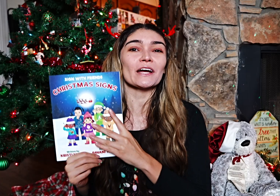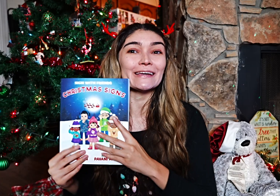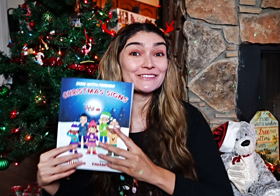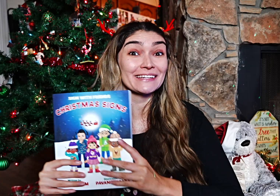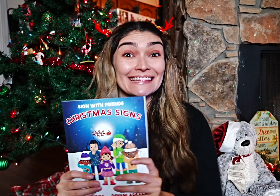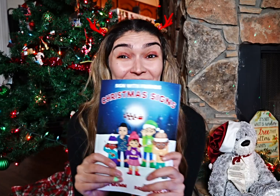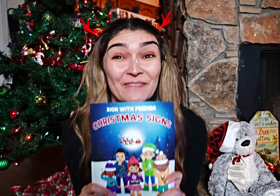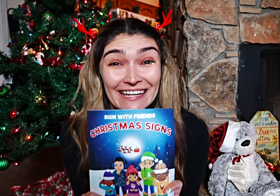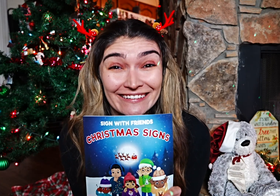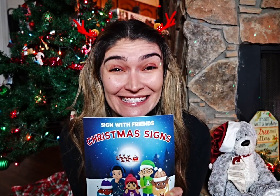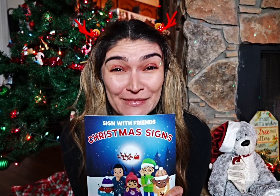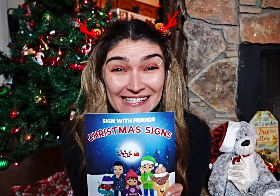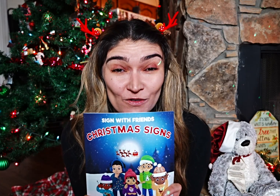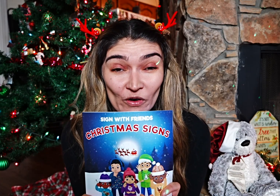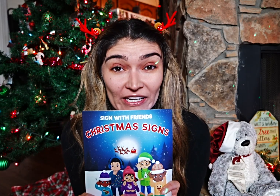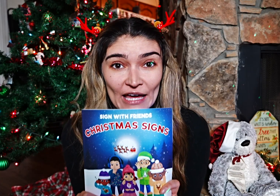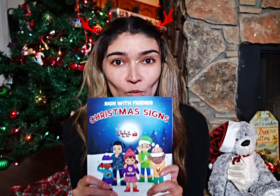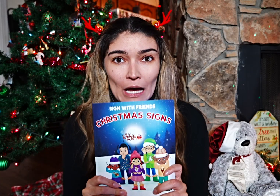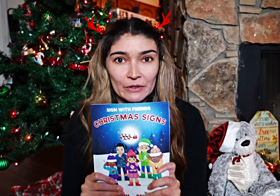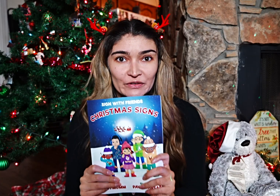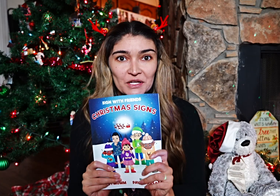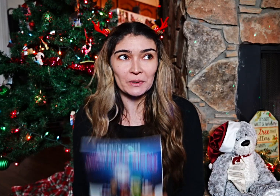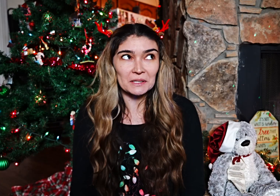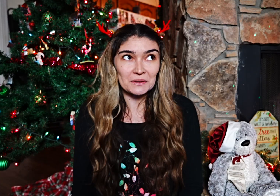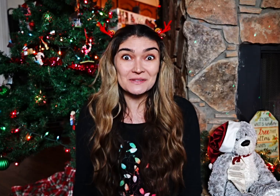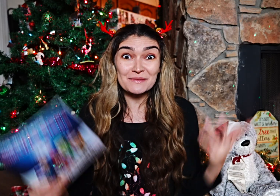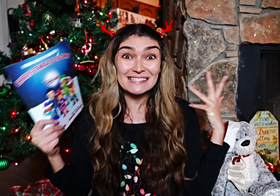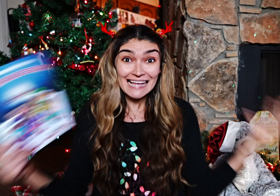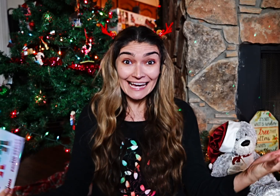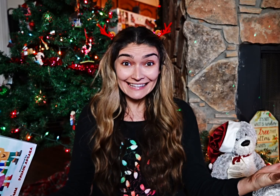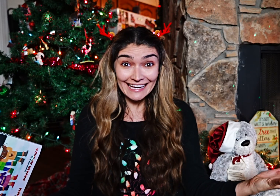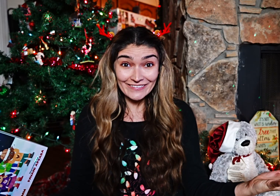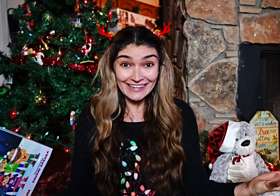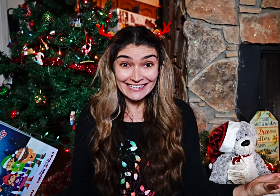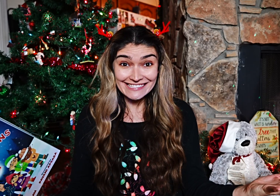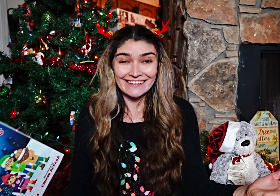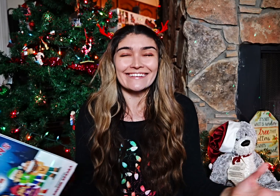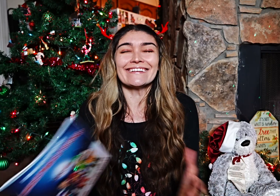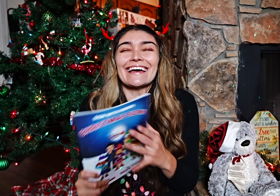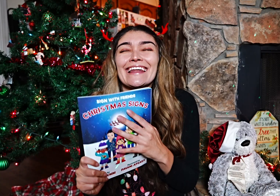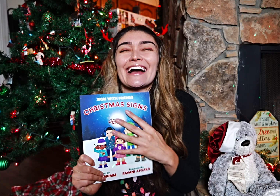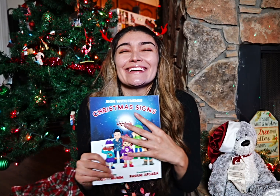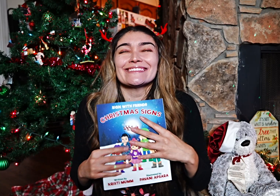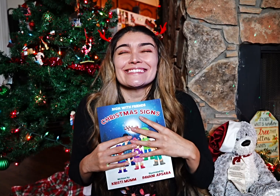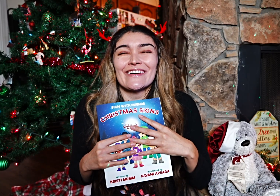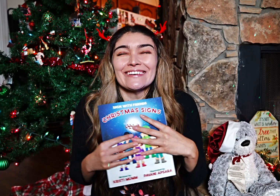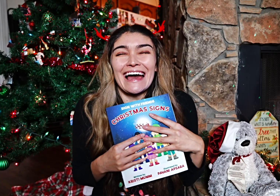going to read this fun Christmas story, and while we read it, we're going to learn some sign language. And I am so